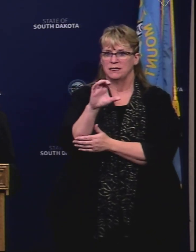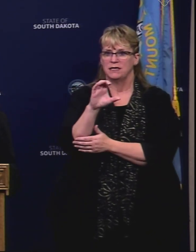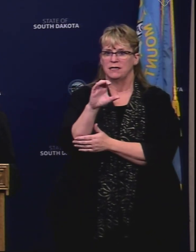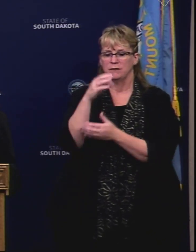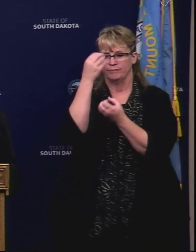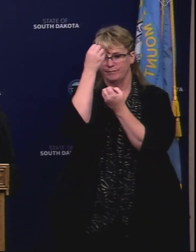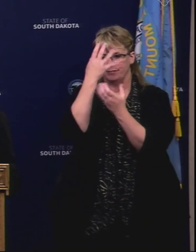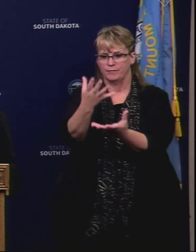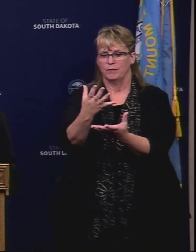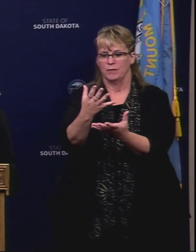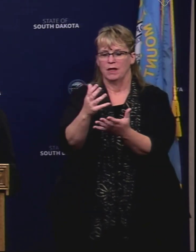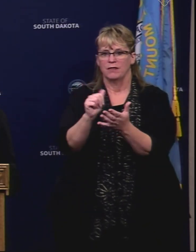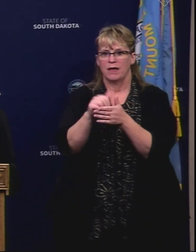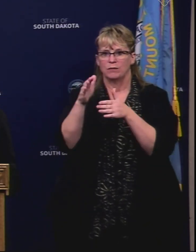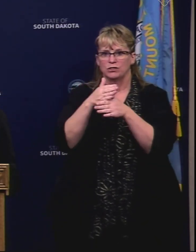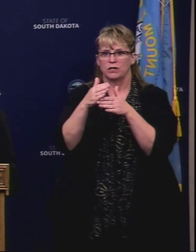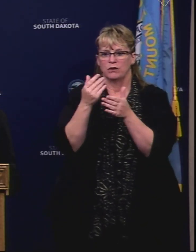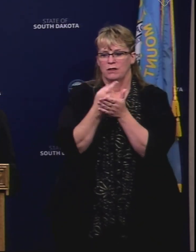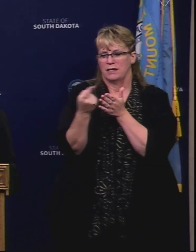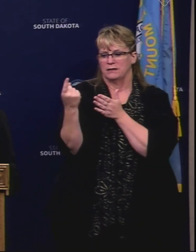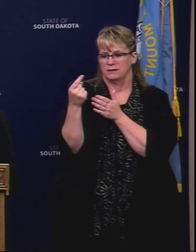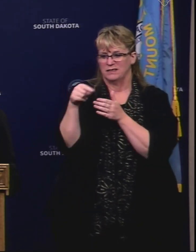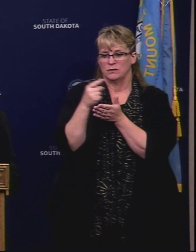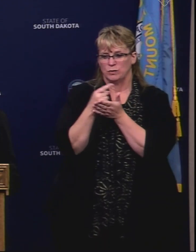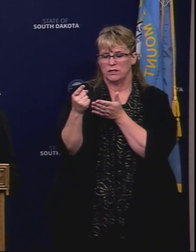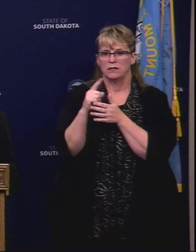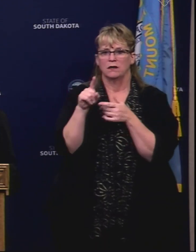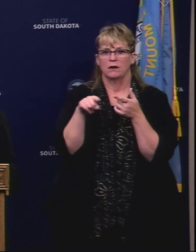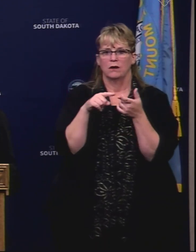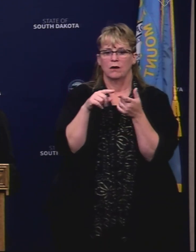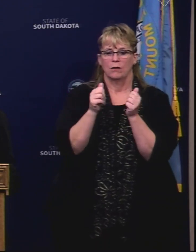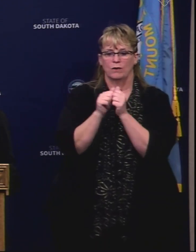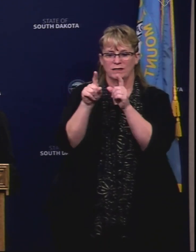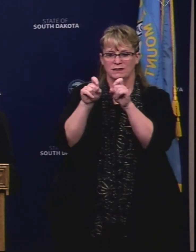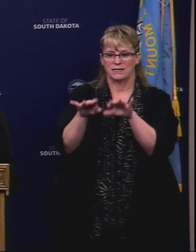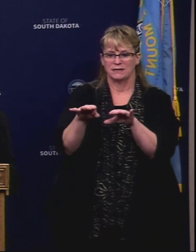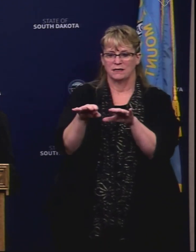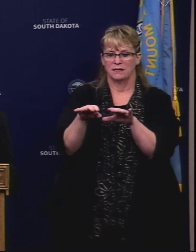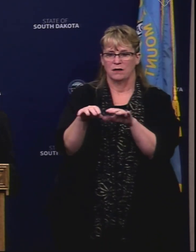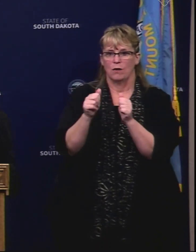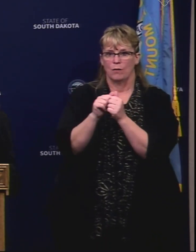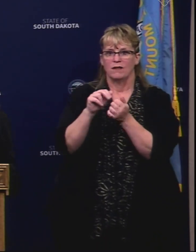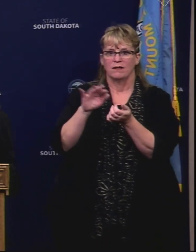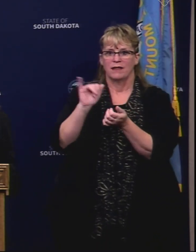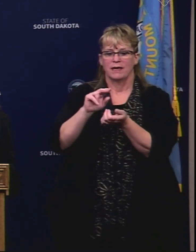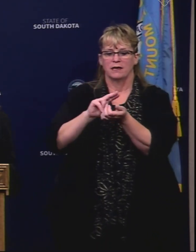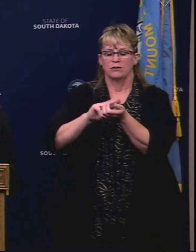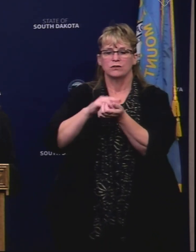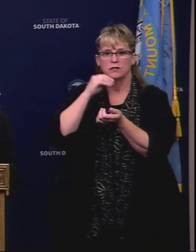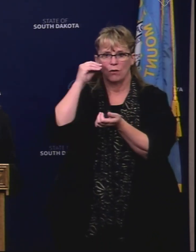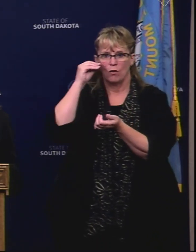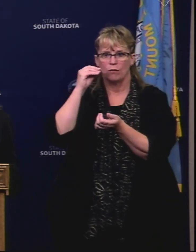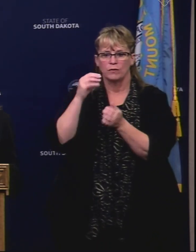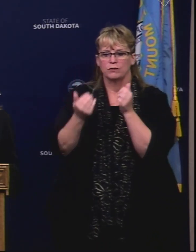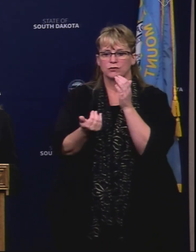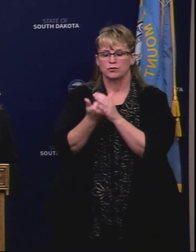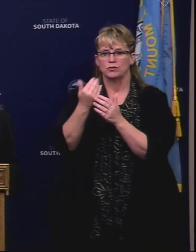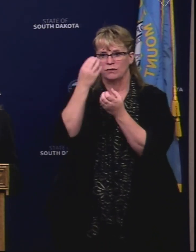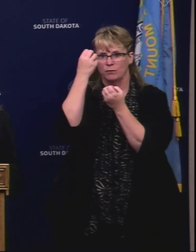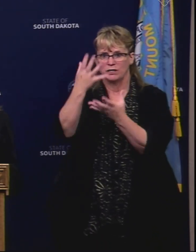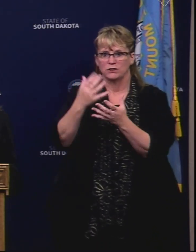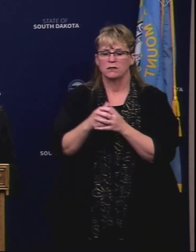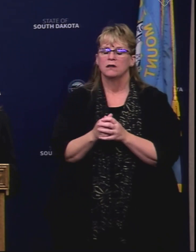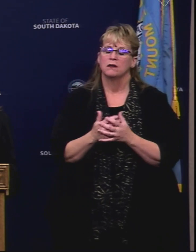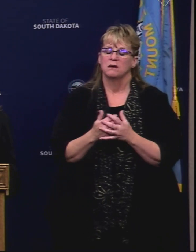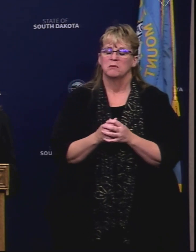past weekend around testing when there are cases specific in the resident population of long-term care facilities. And so we'll